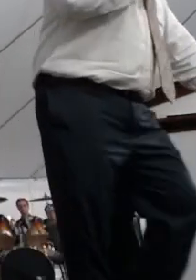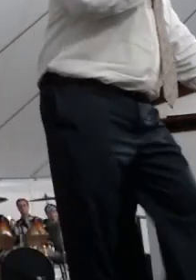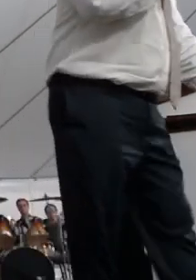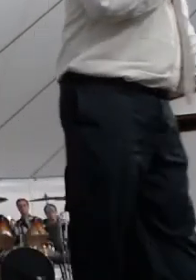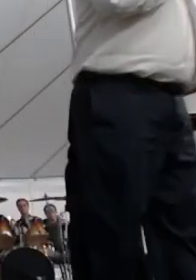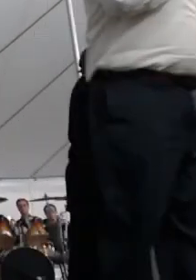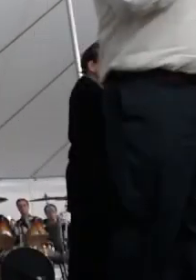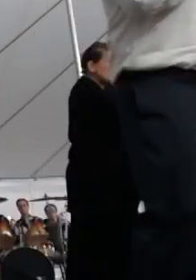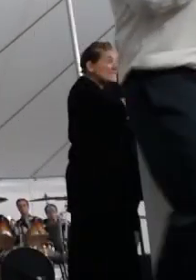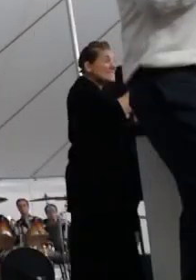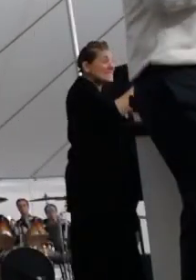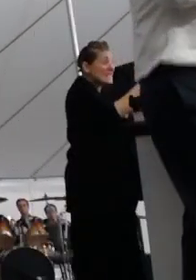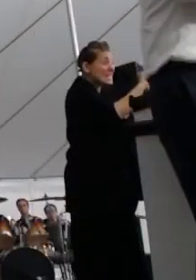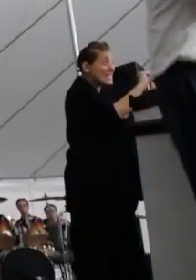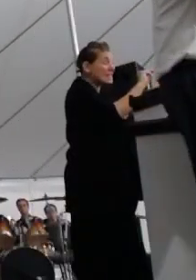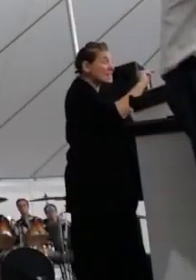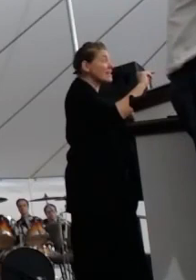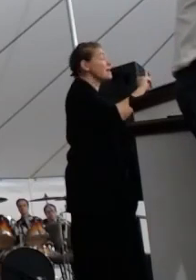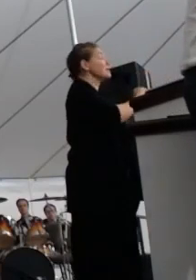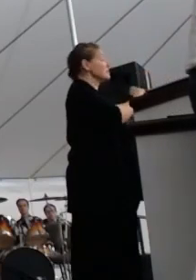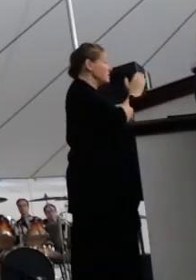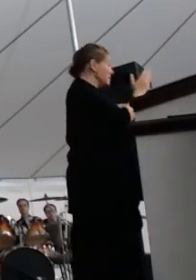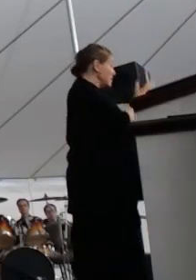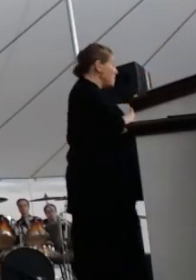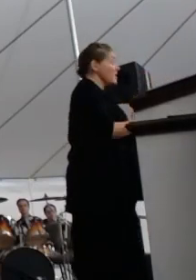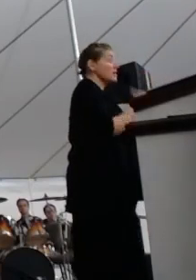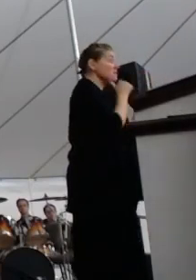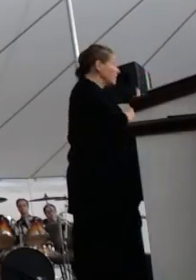everything is sin. There are some things that are weights.